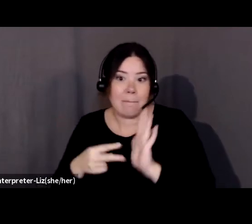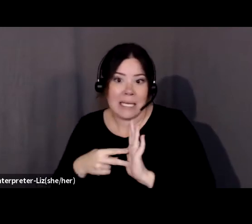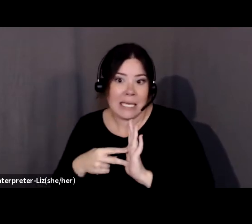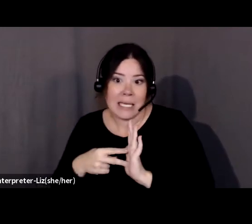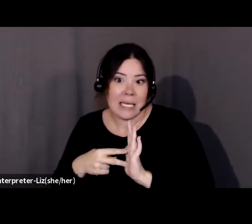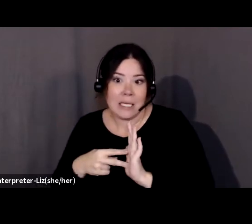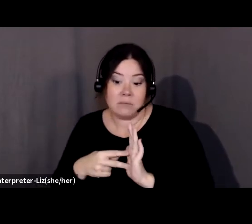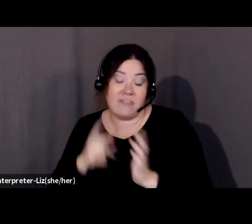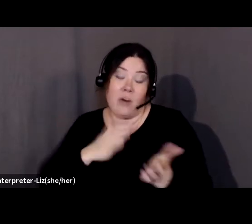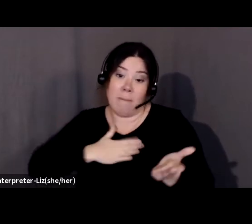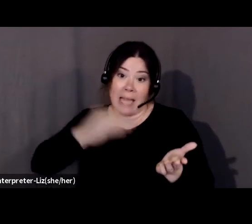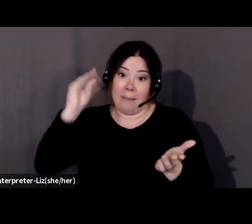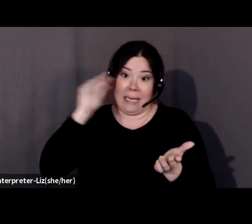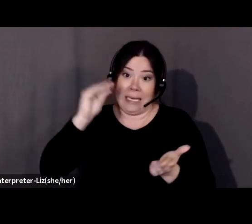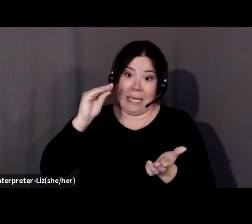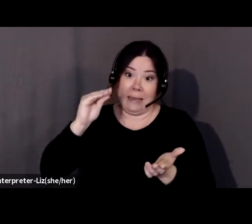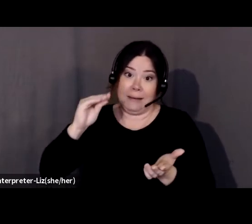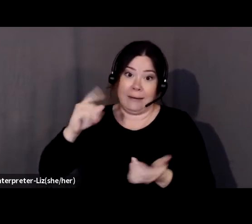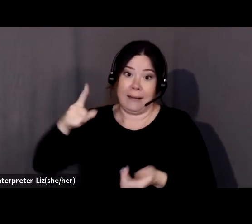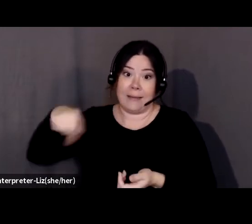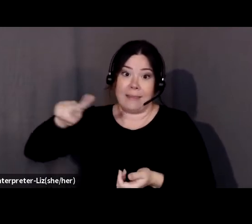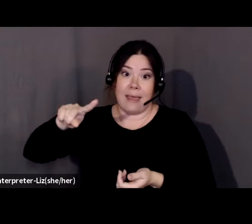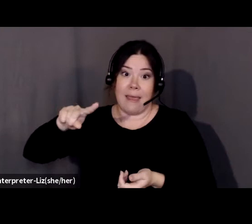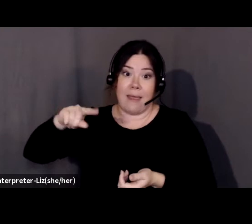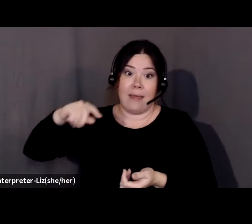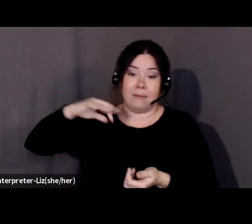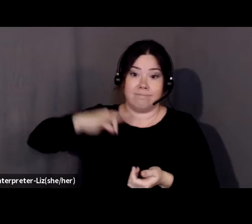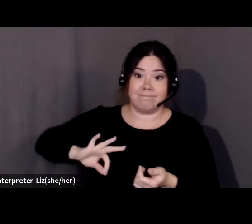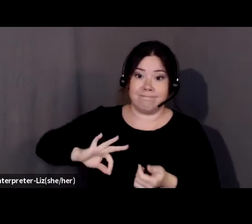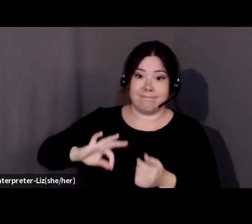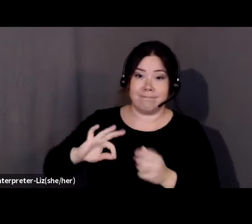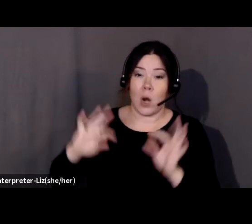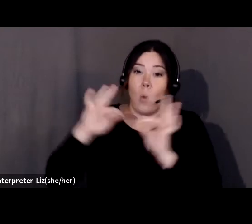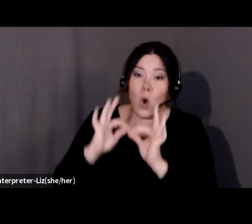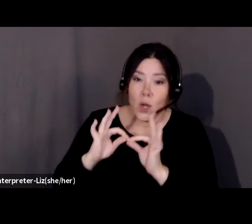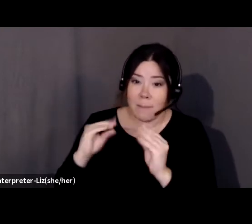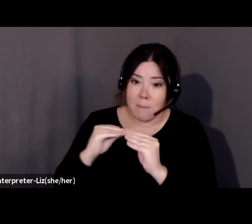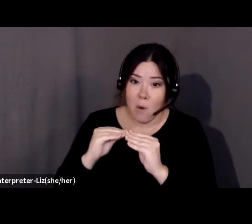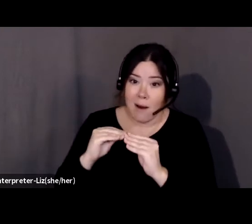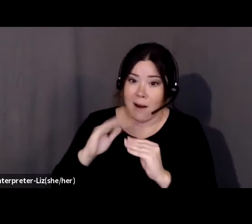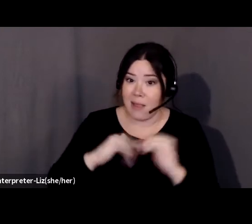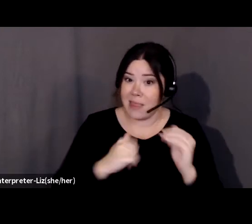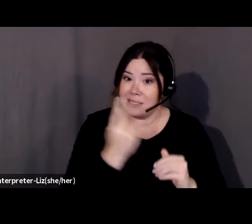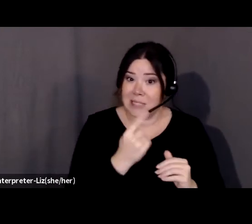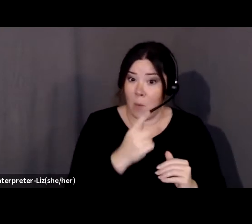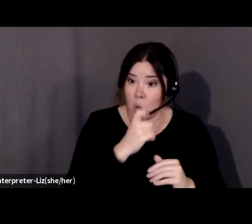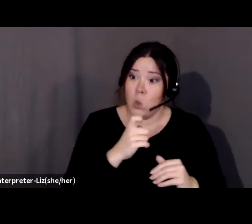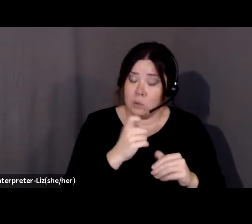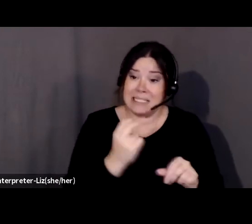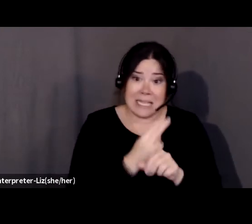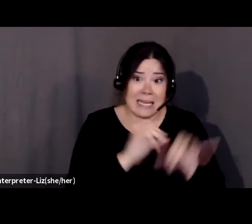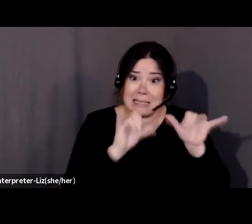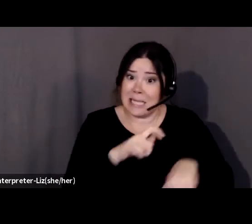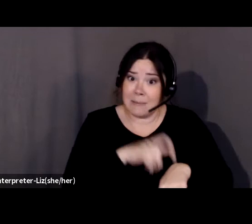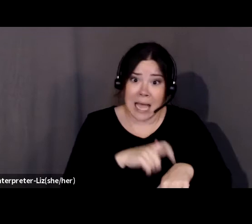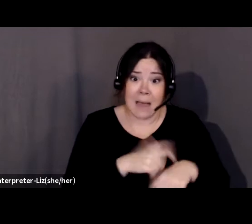opinion, mean that they are worth more than somebody else who's taking the same amount of time to